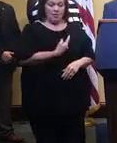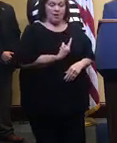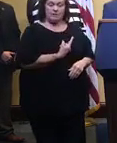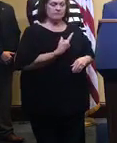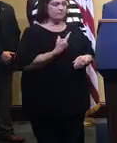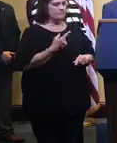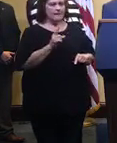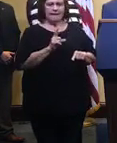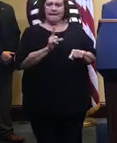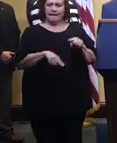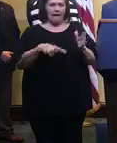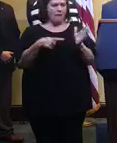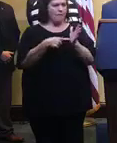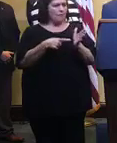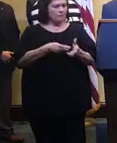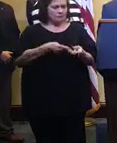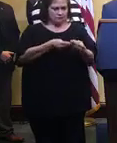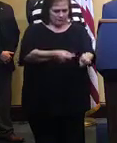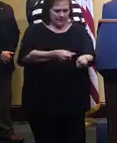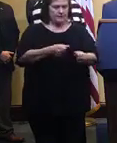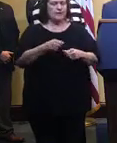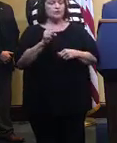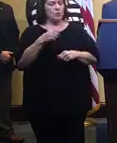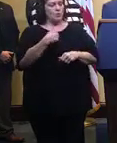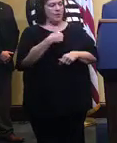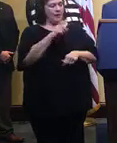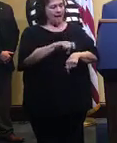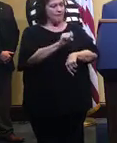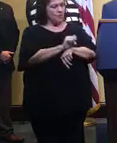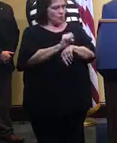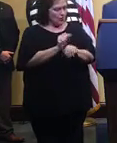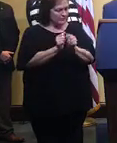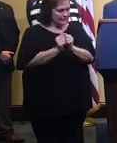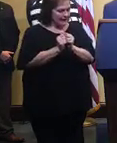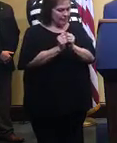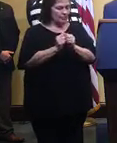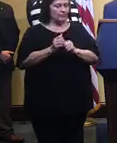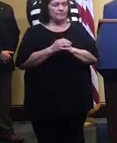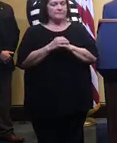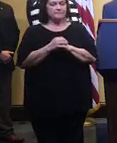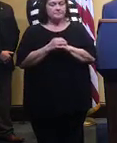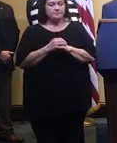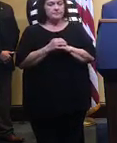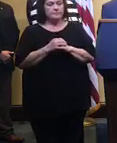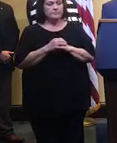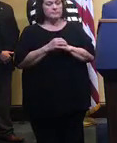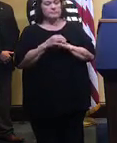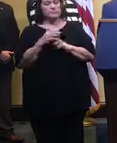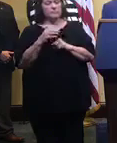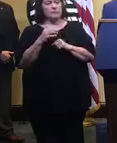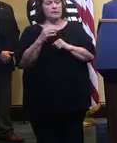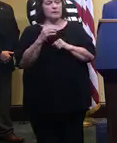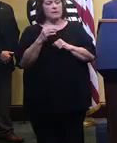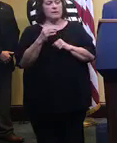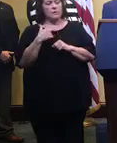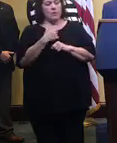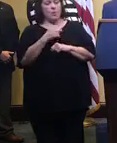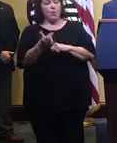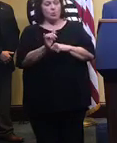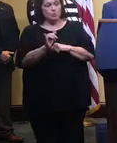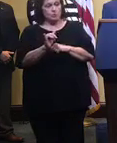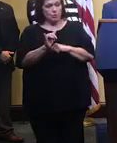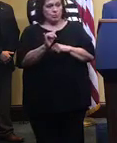from generating power using steam, which is very costly and ineffective, to making